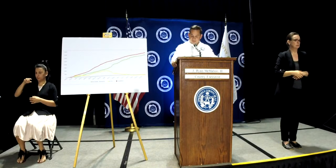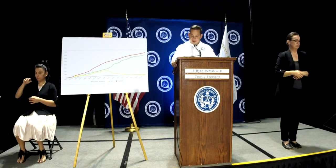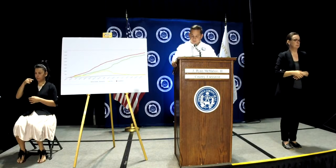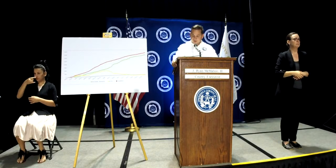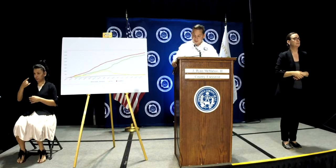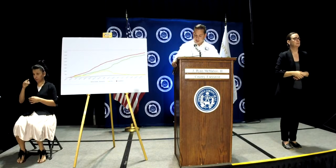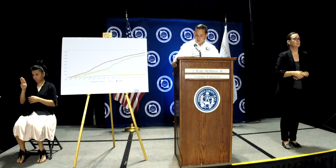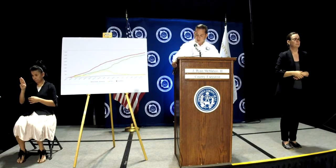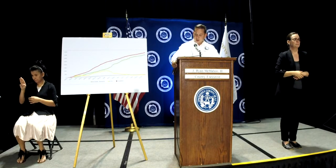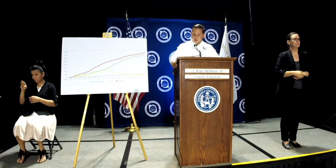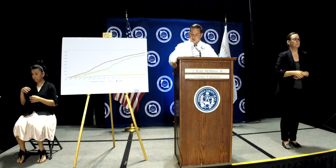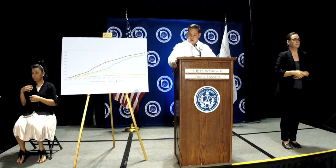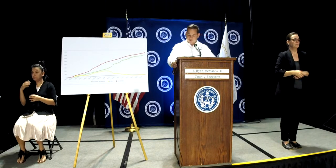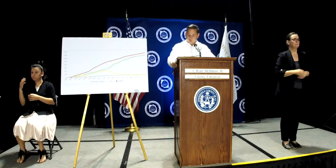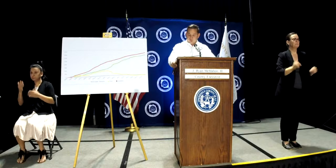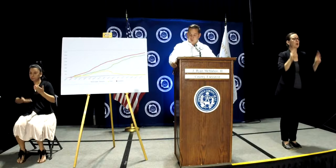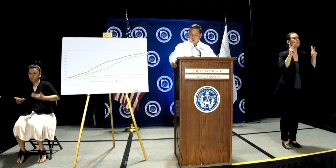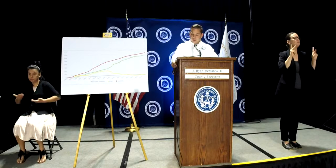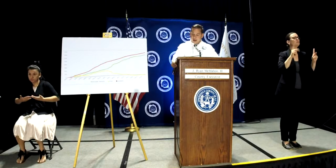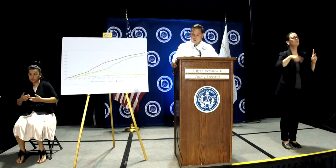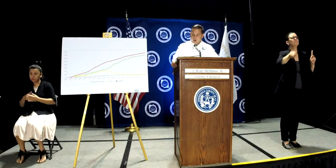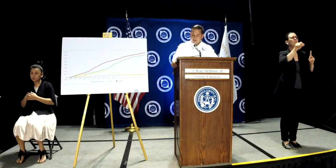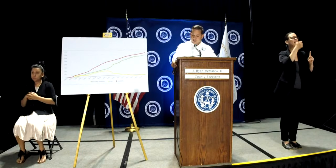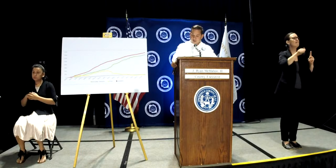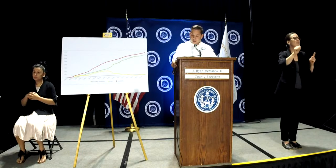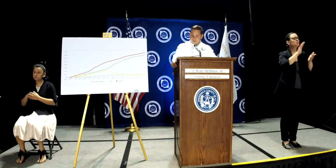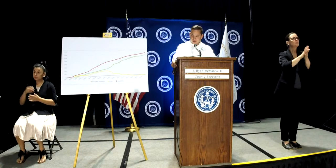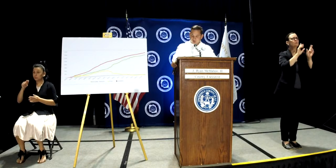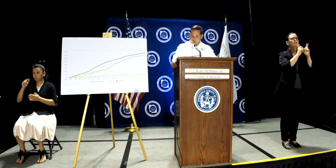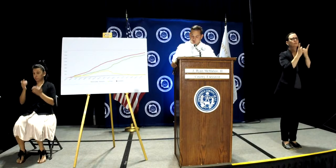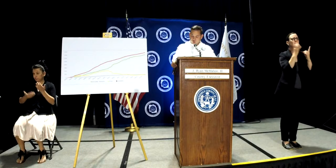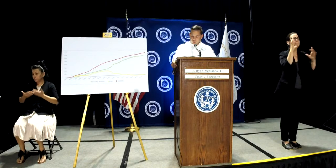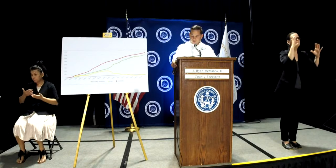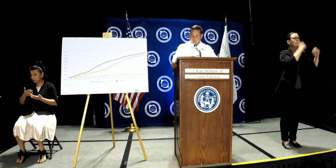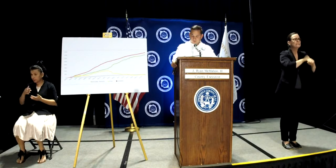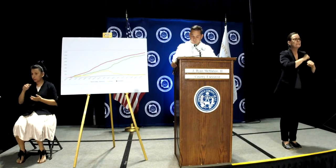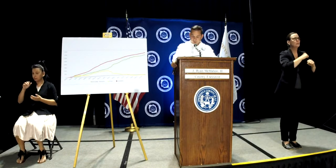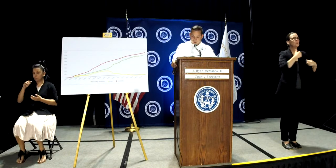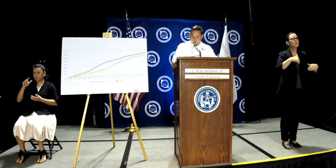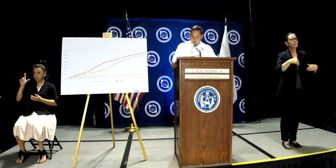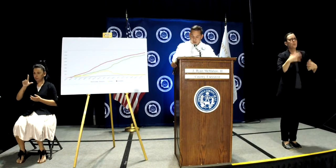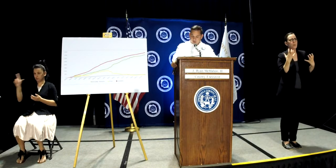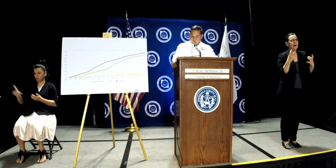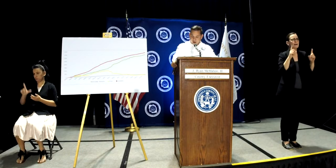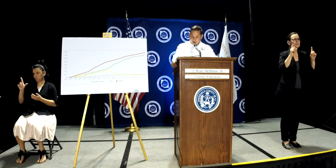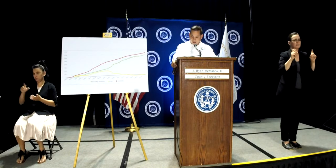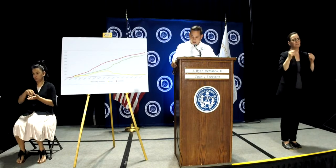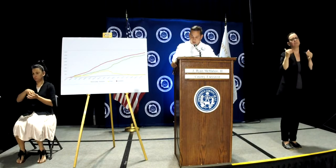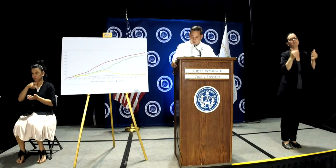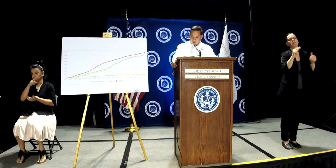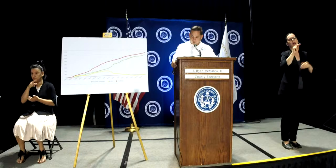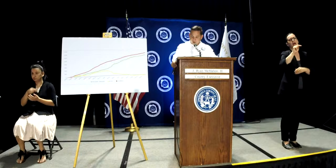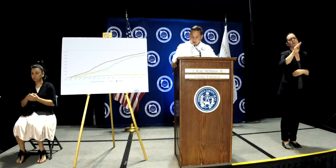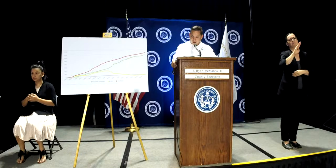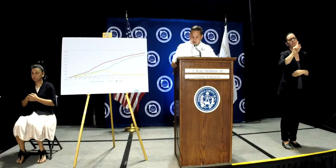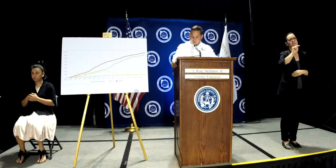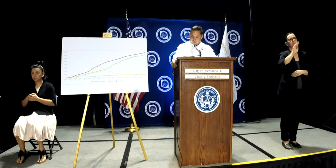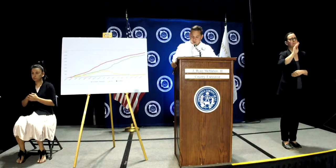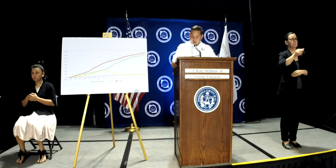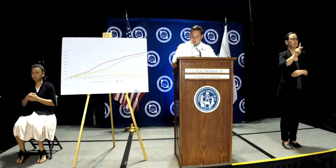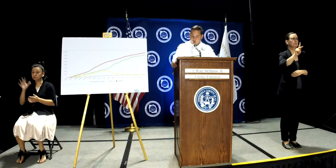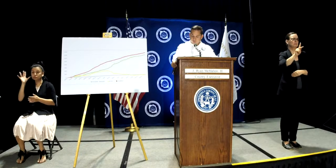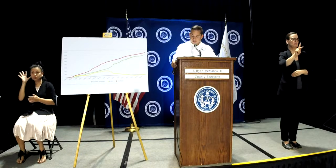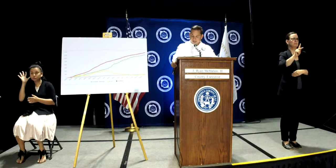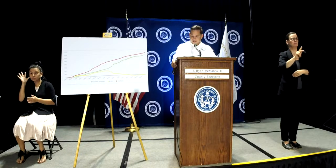Thursday, September 10th, Liverpool at Wetzel Elementary School. And Friday, we will